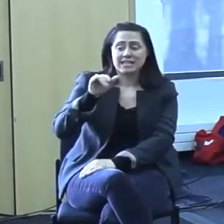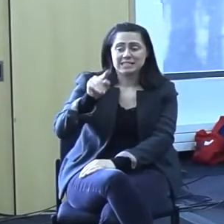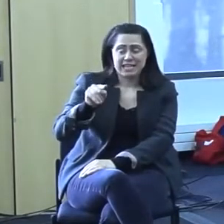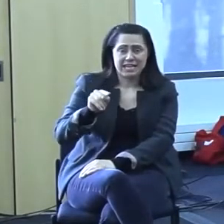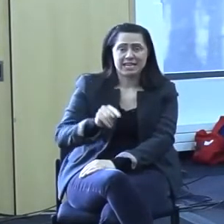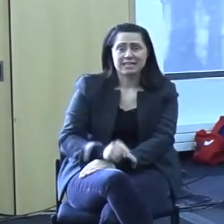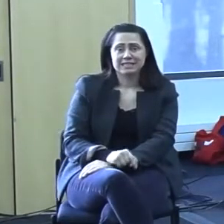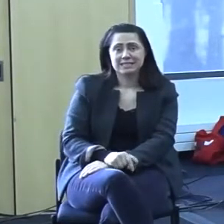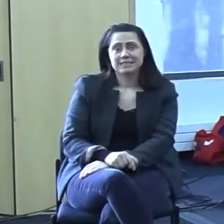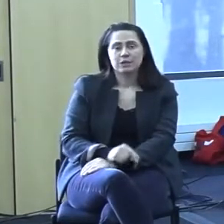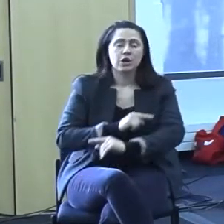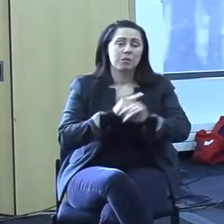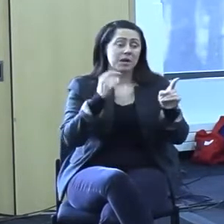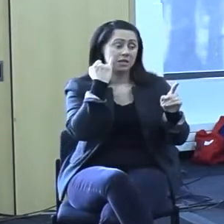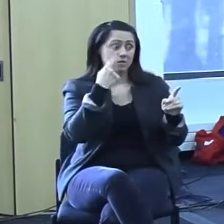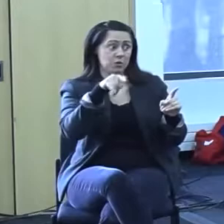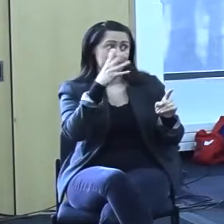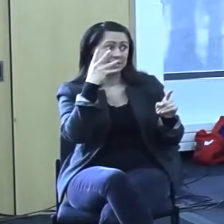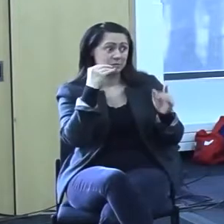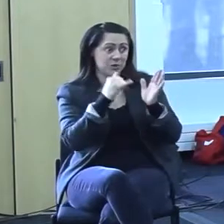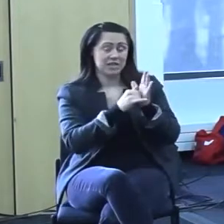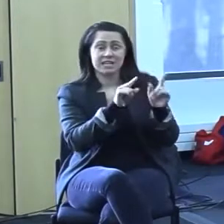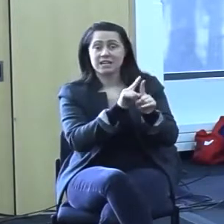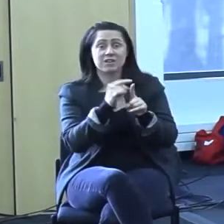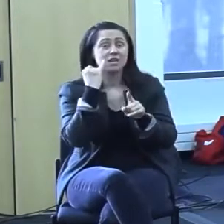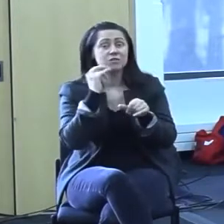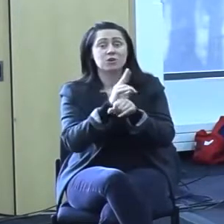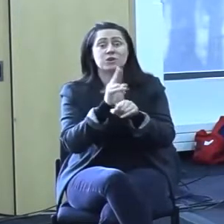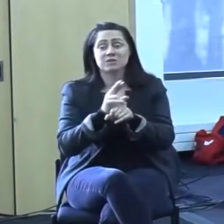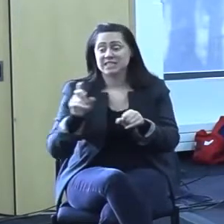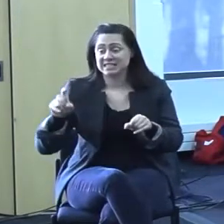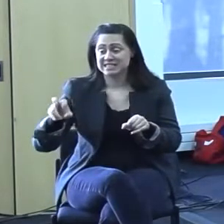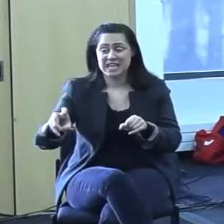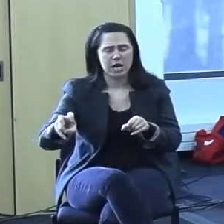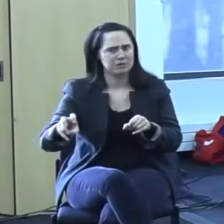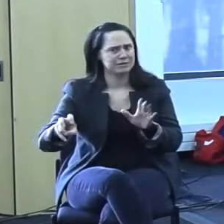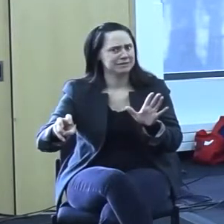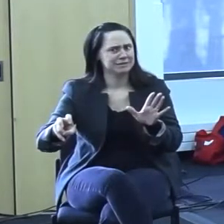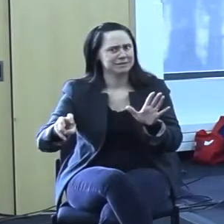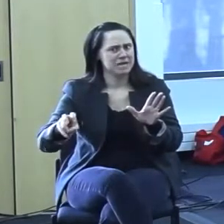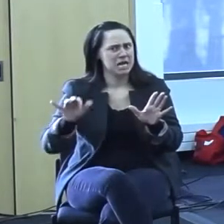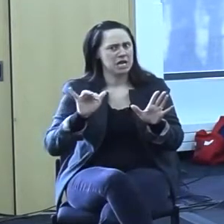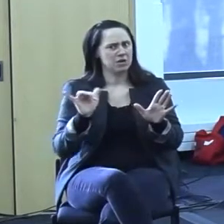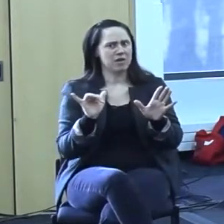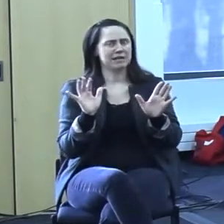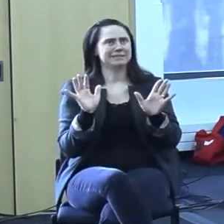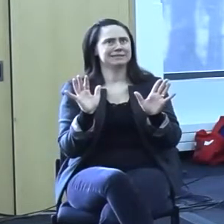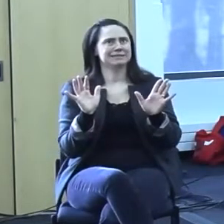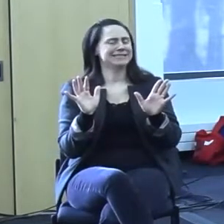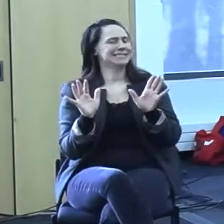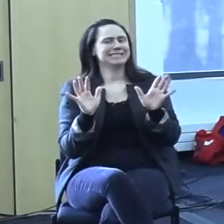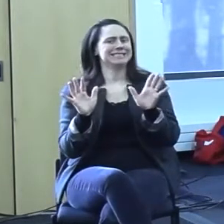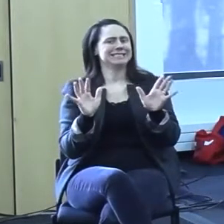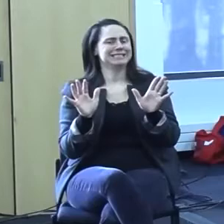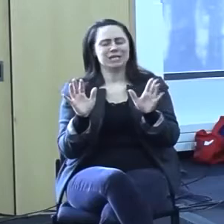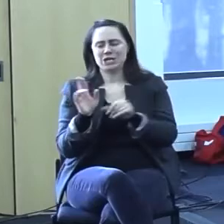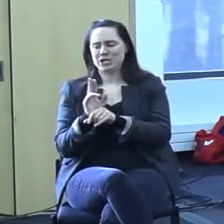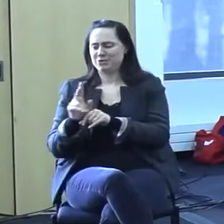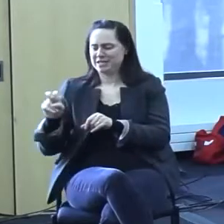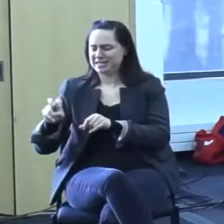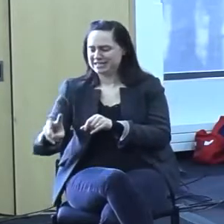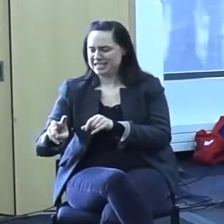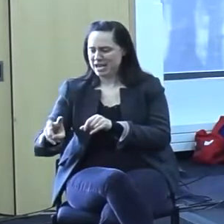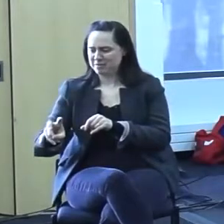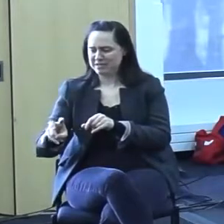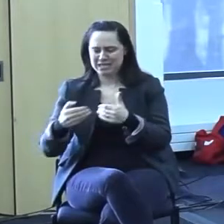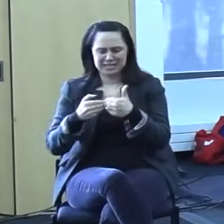Um, but if you guys experience it, even if you're using the stairs, like your like rhythm of using the steps is broken up